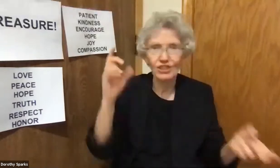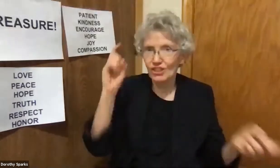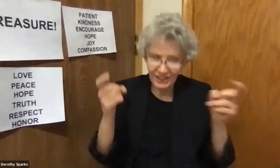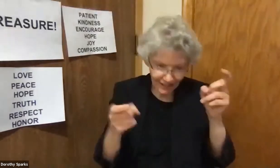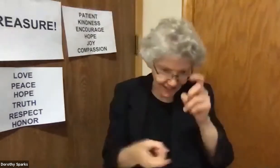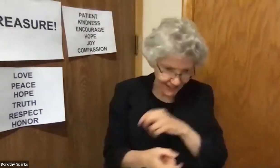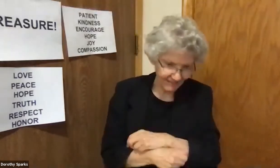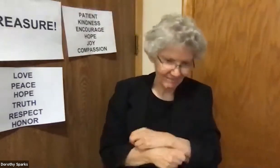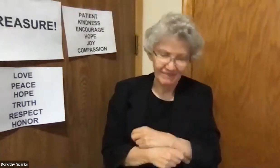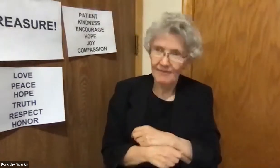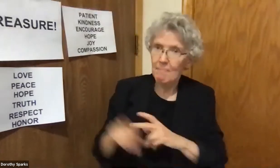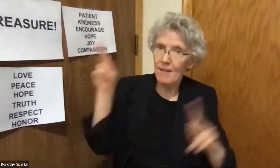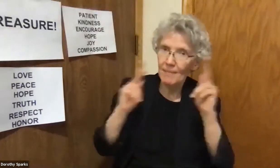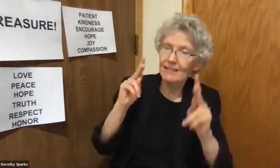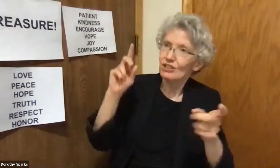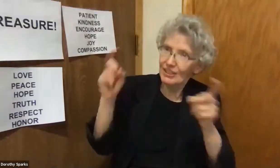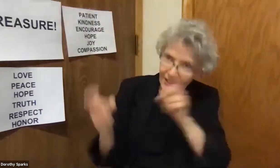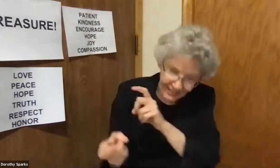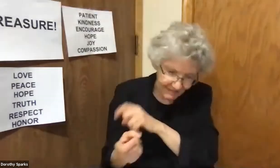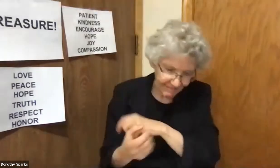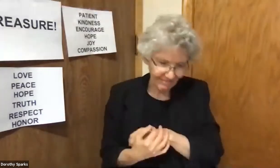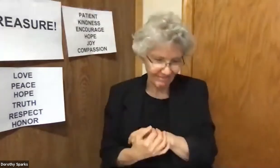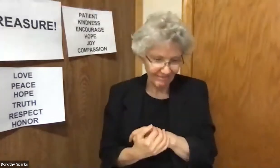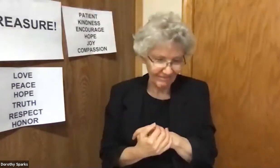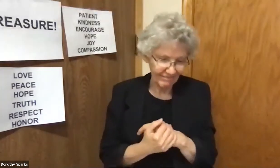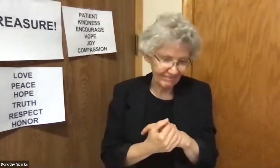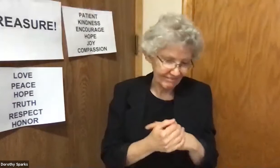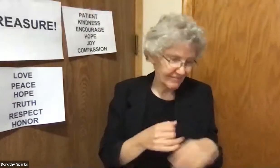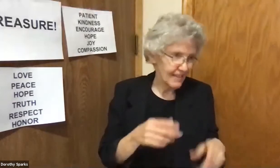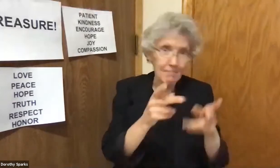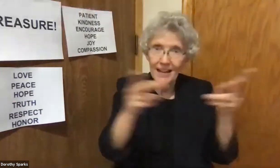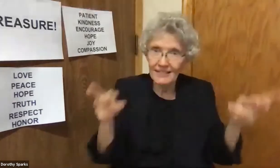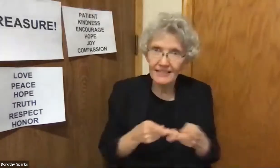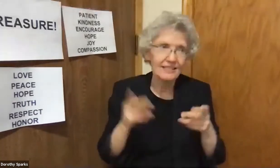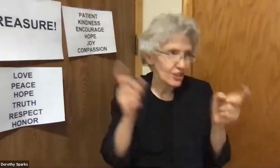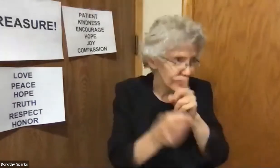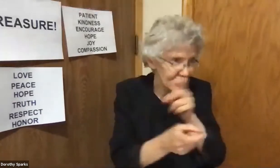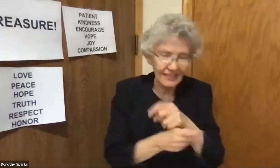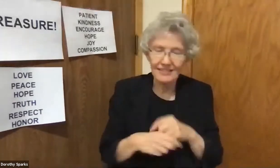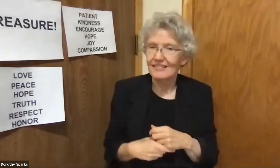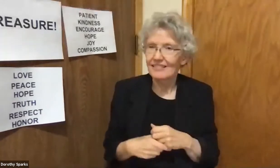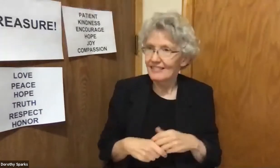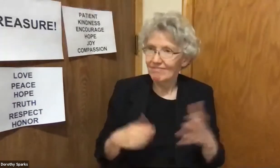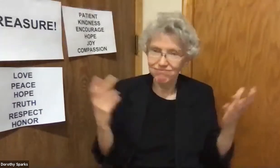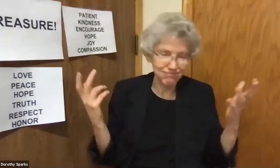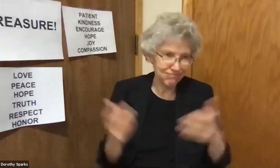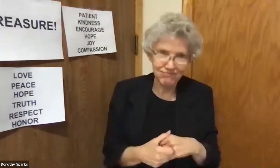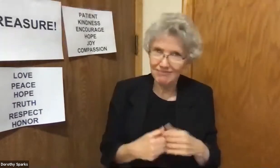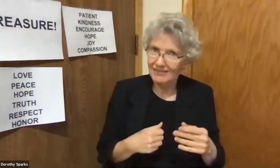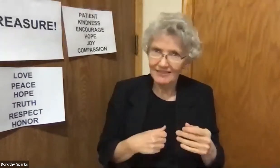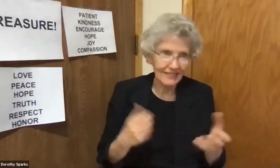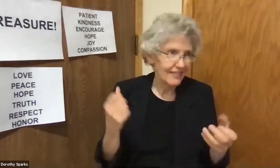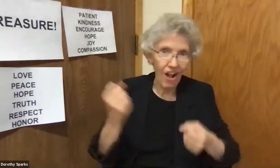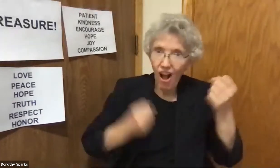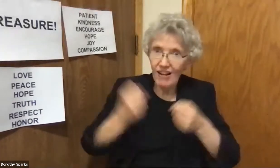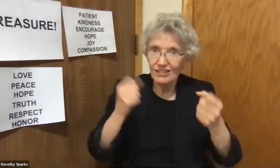If you look out into the world, things are rapidly changing, people change, places change,